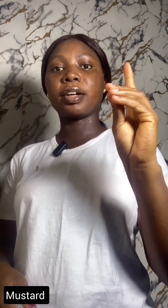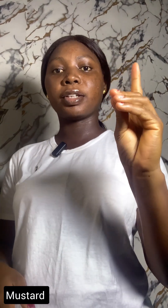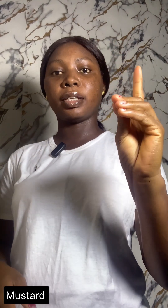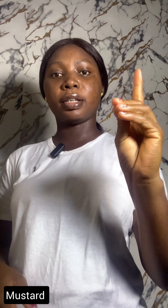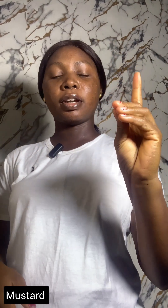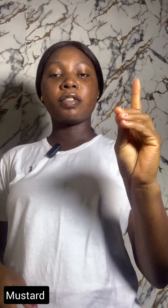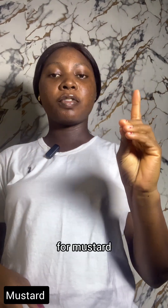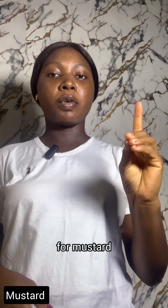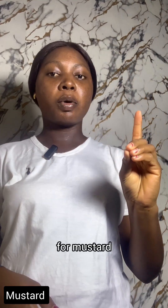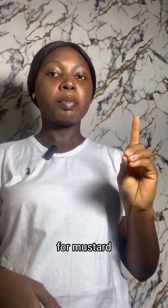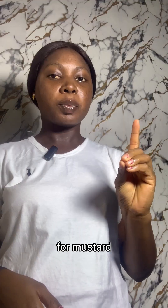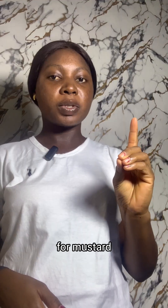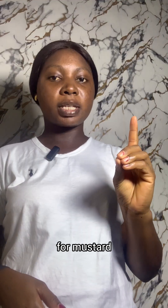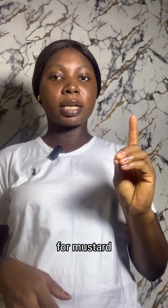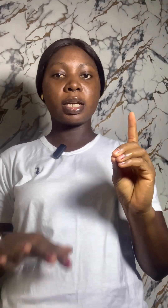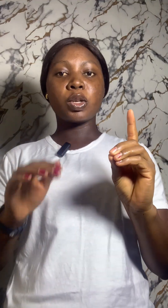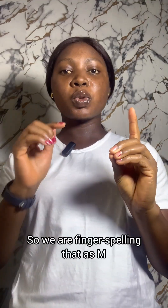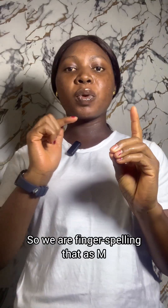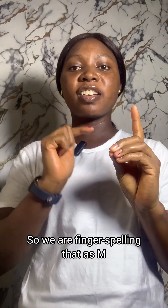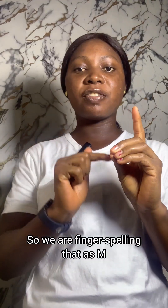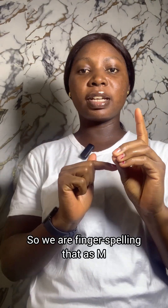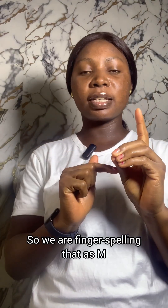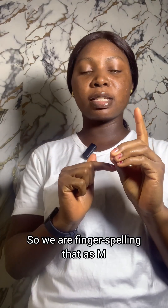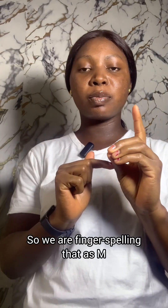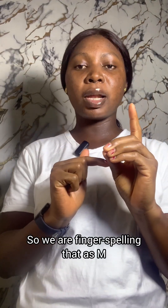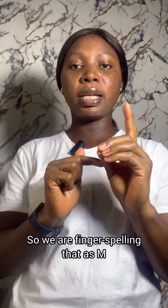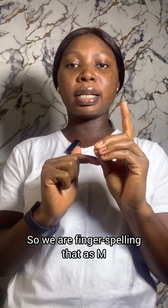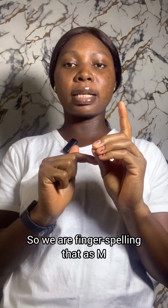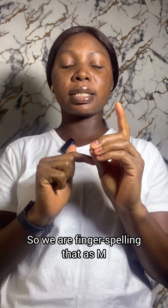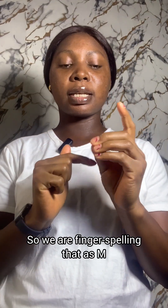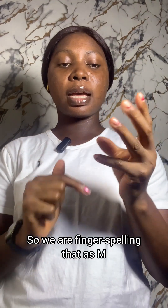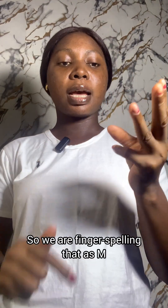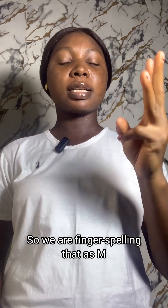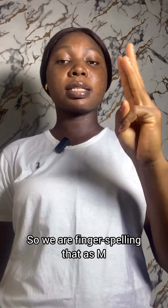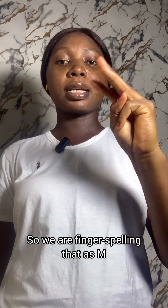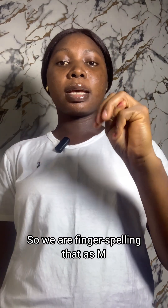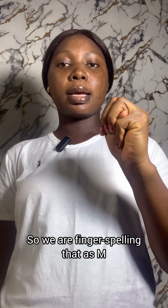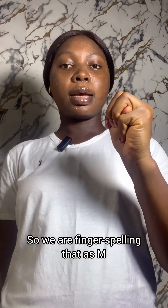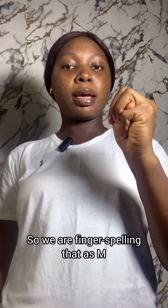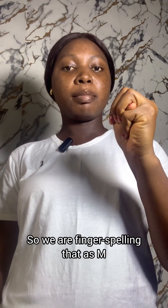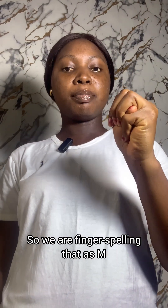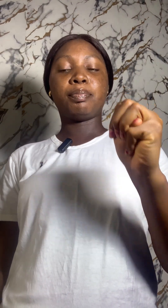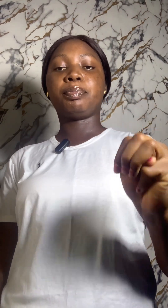MUSTARD for mustard. So we are finger spelling that as M